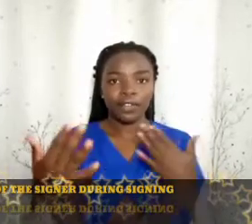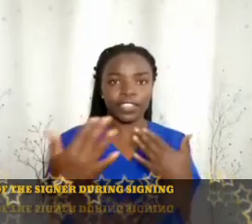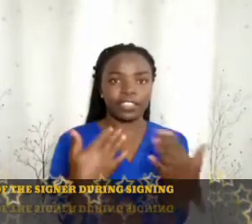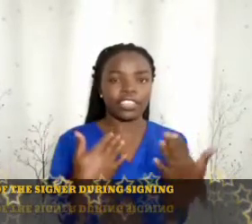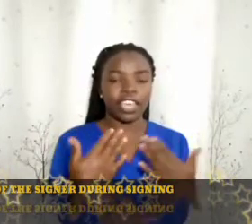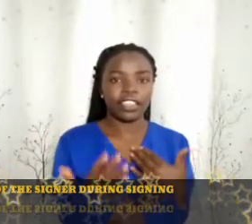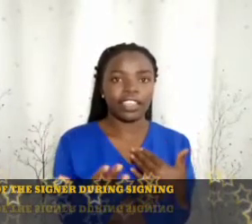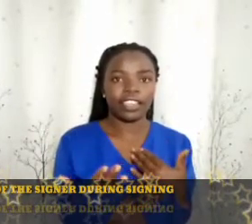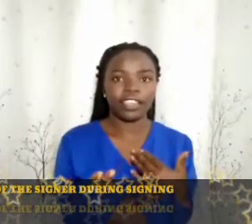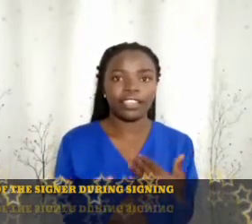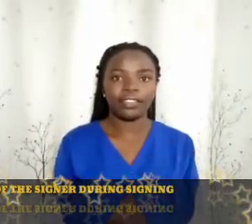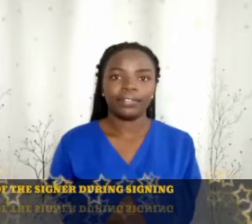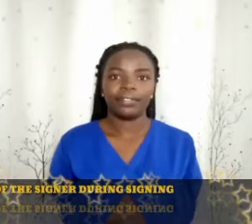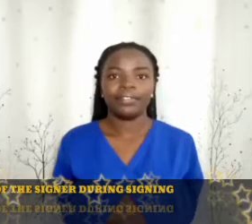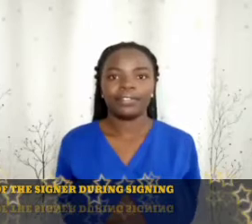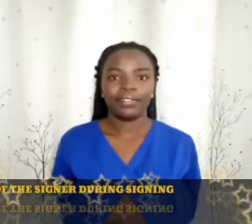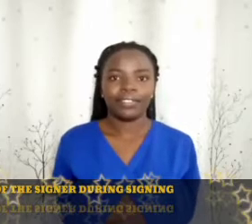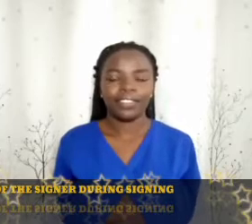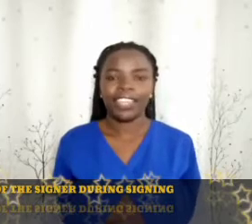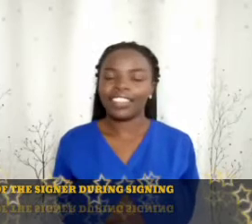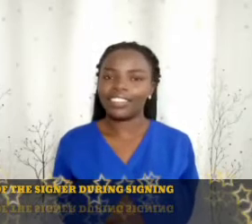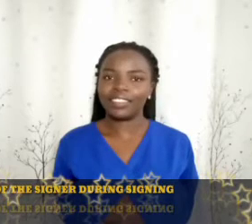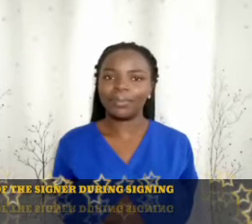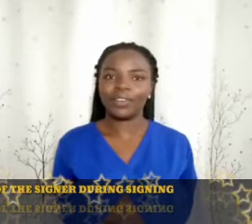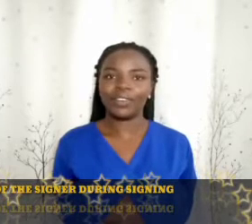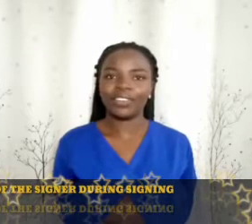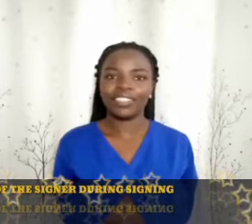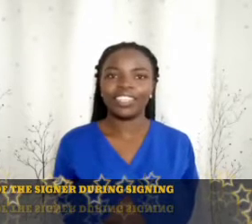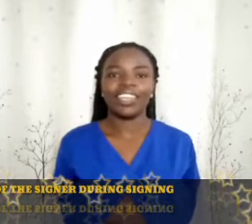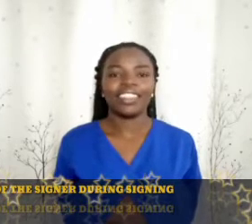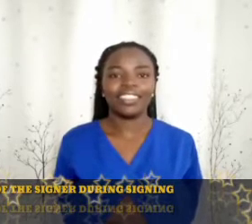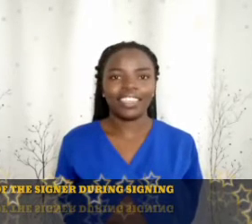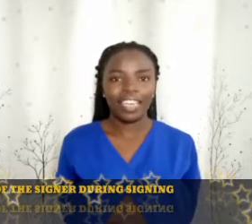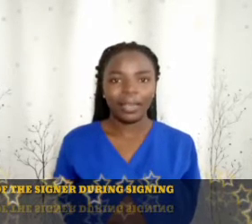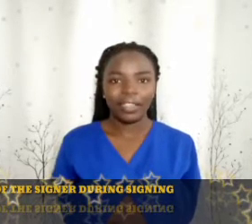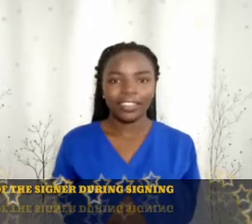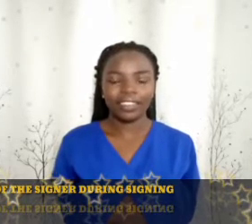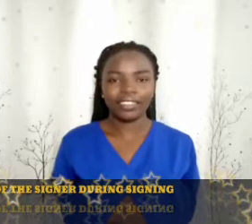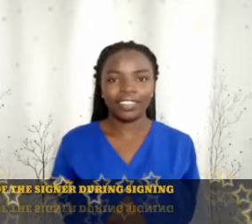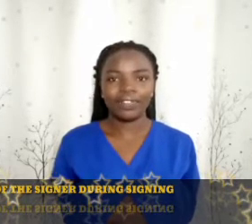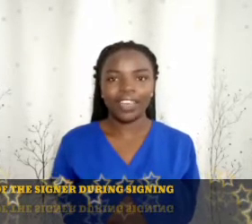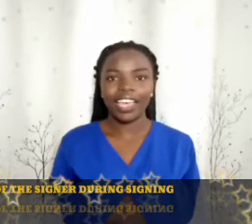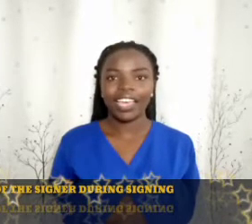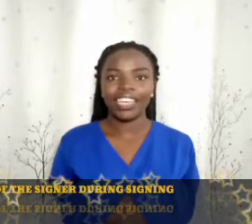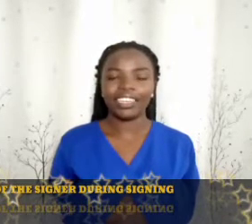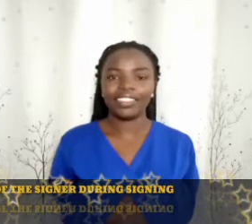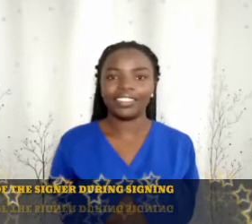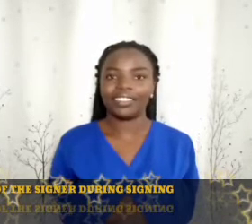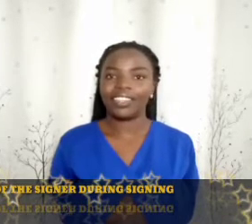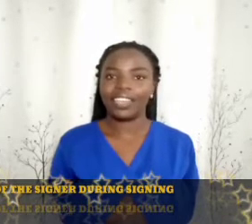other. And this is because the receiver is able